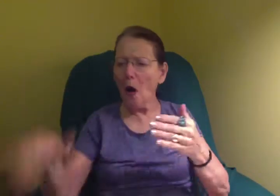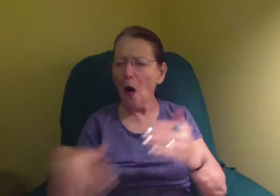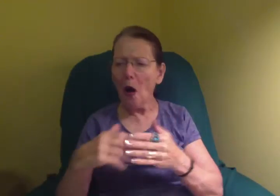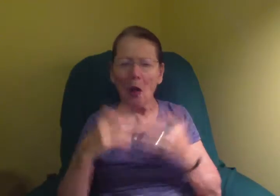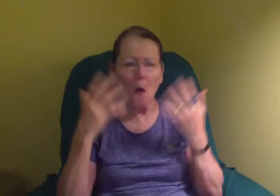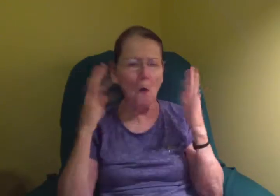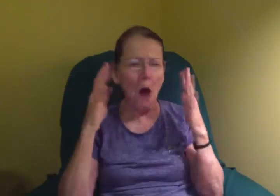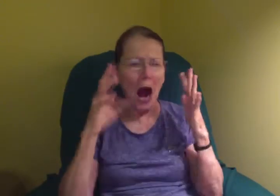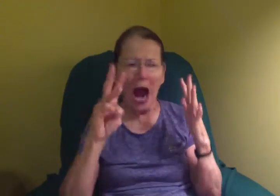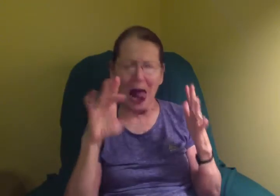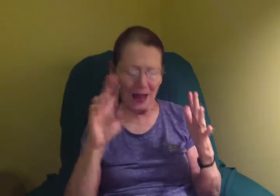Bye.